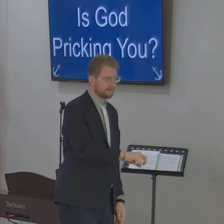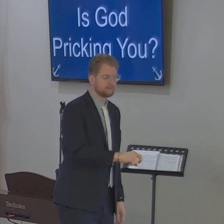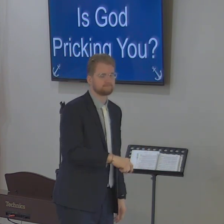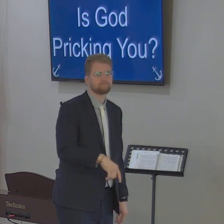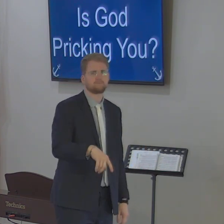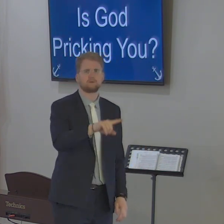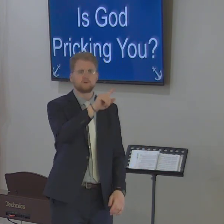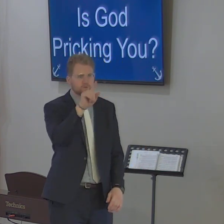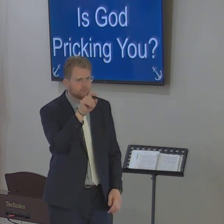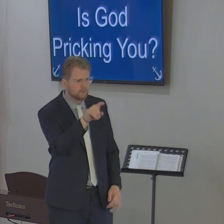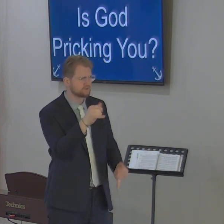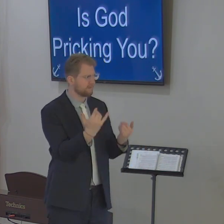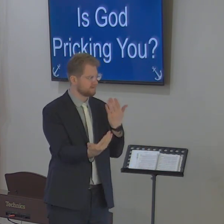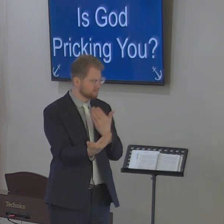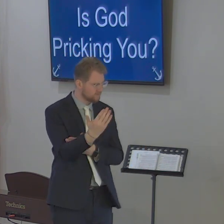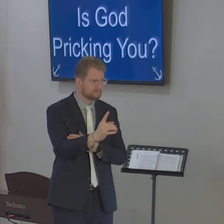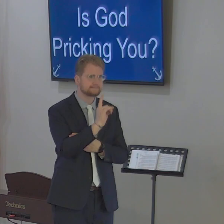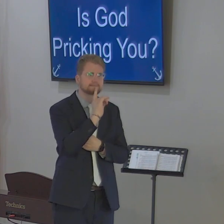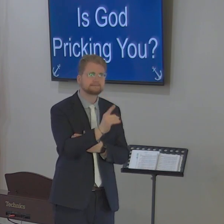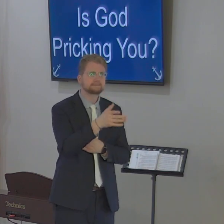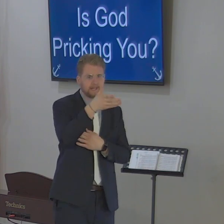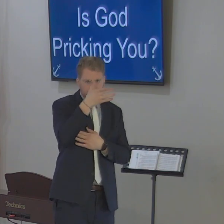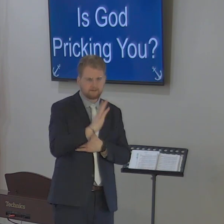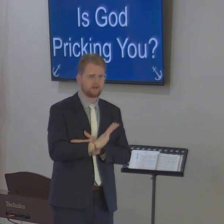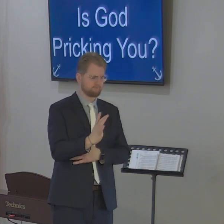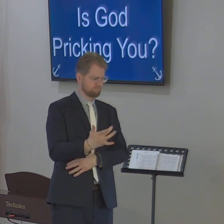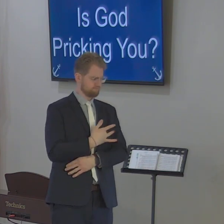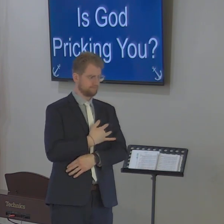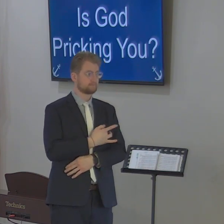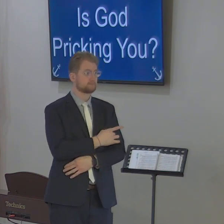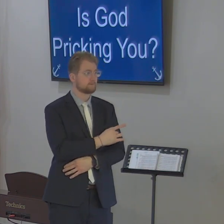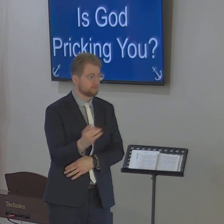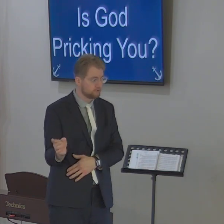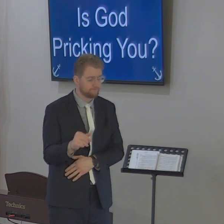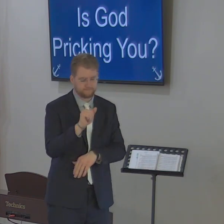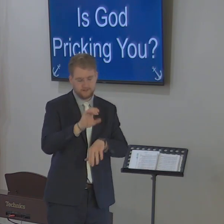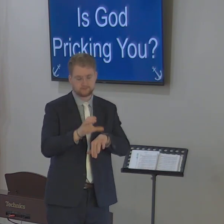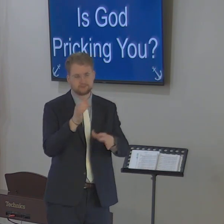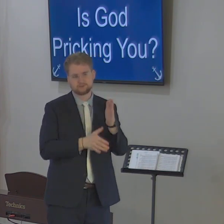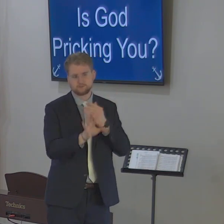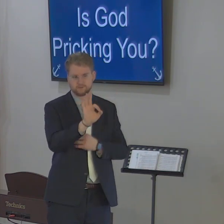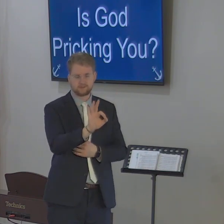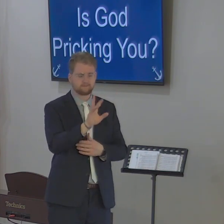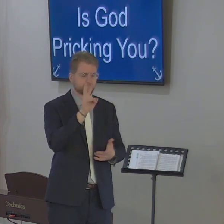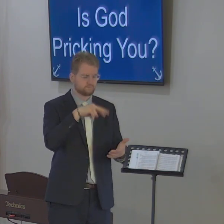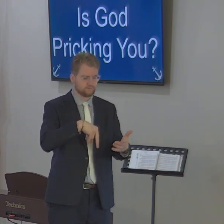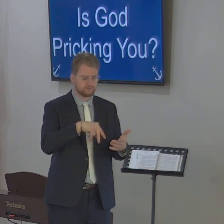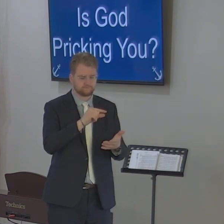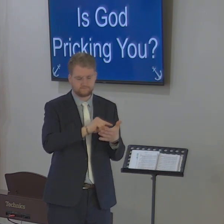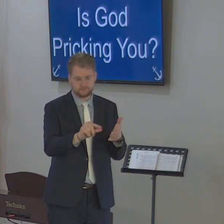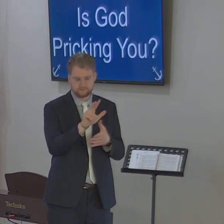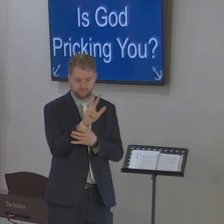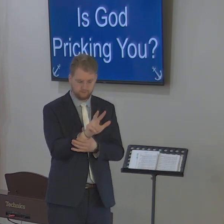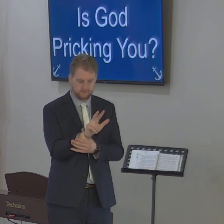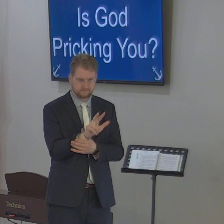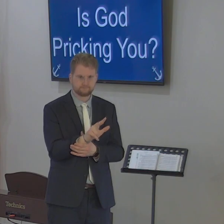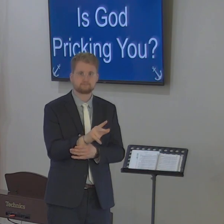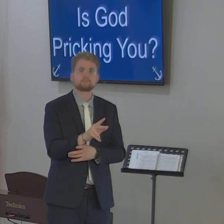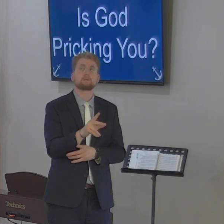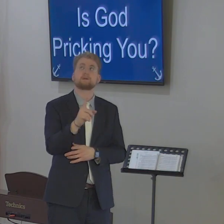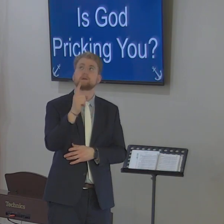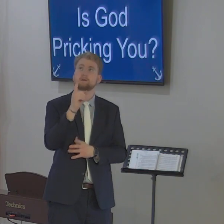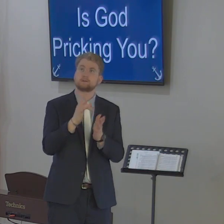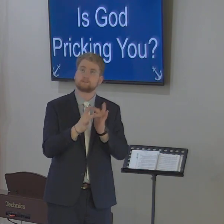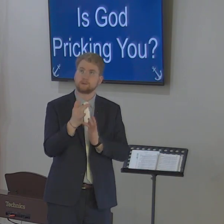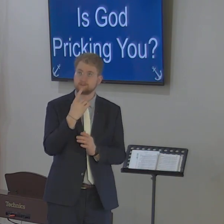question this morning is God pricking you? Acts chapter 9, look at me in verse 3. The Bible says, as he journeyed,